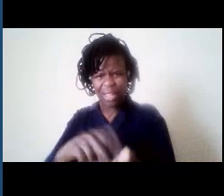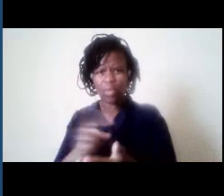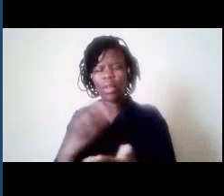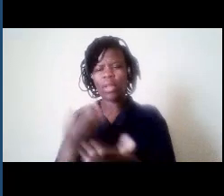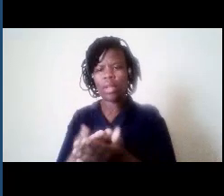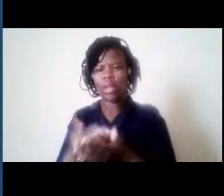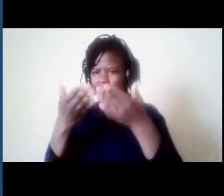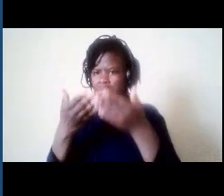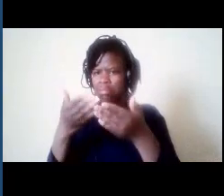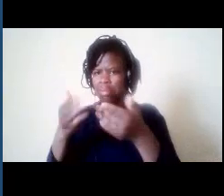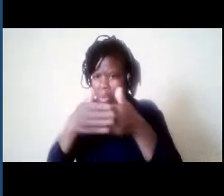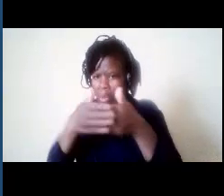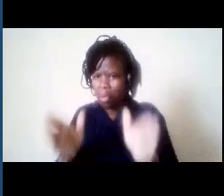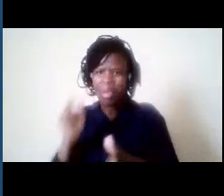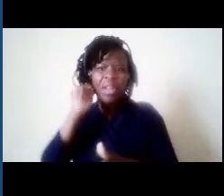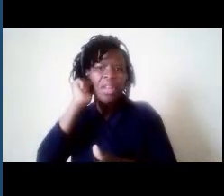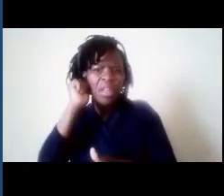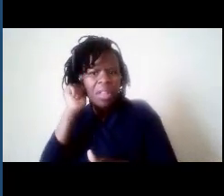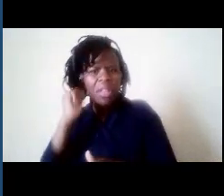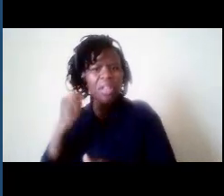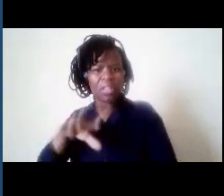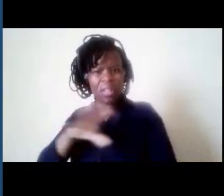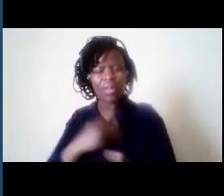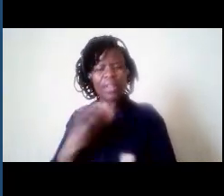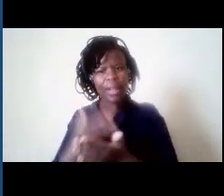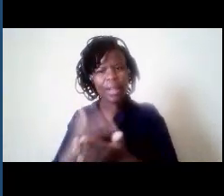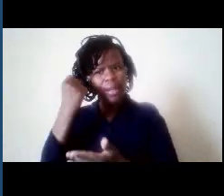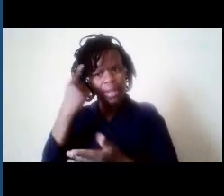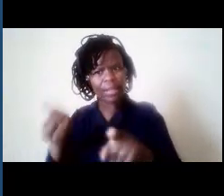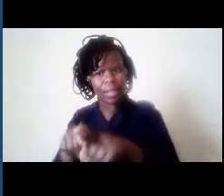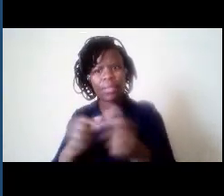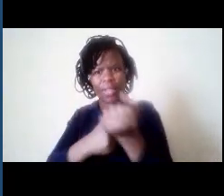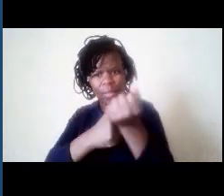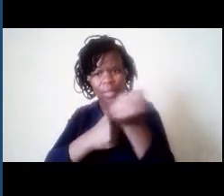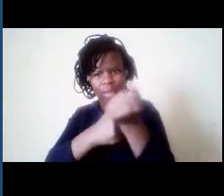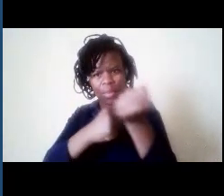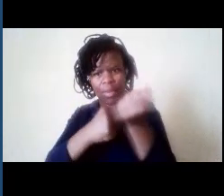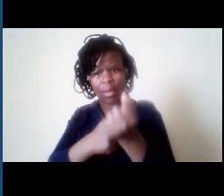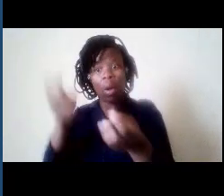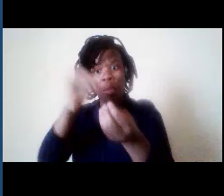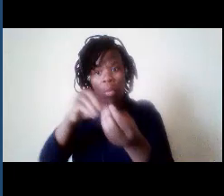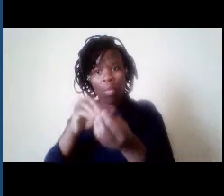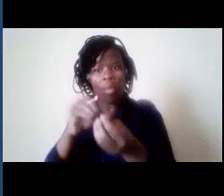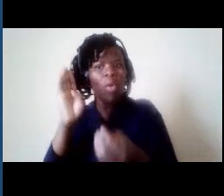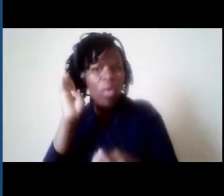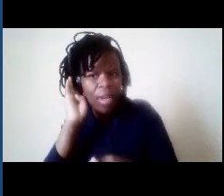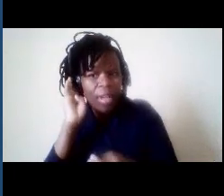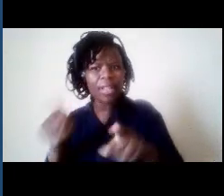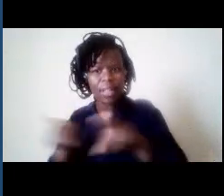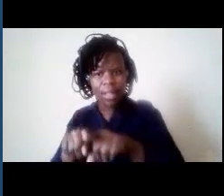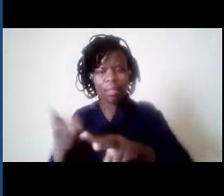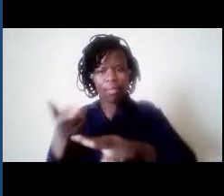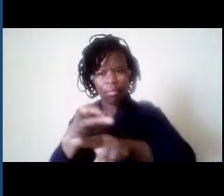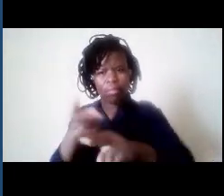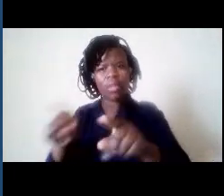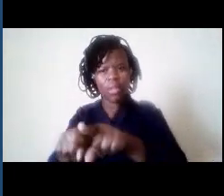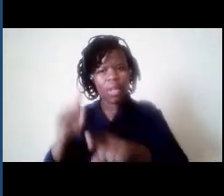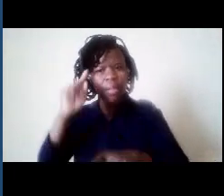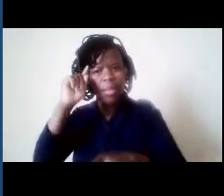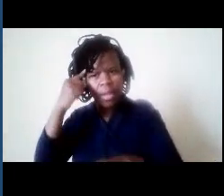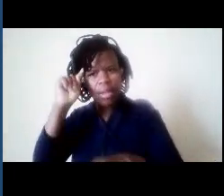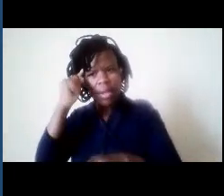experience in a sensitive and supportive way. The more we do that, the more we listen, the more we observe, and the more we think our way into the world